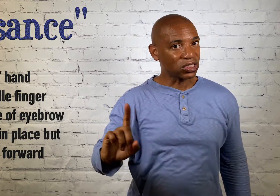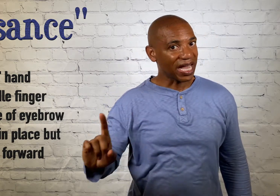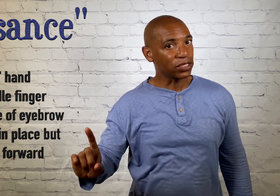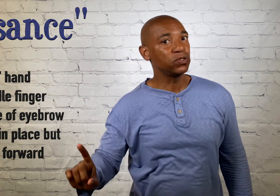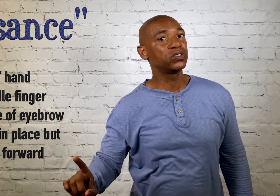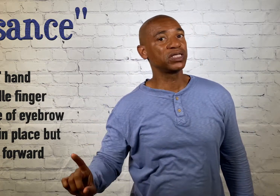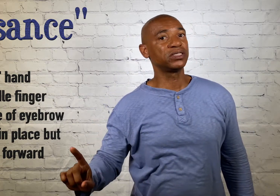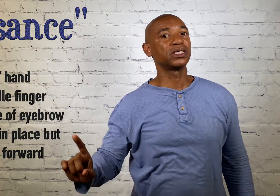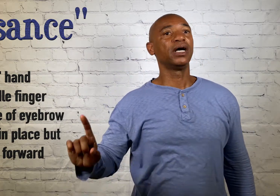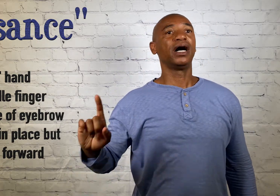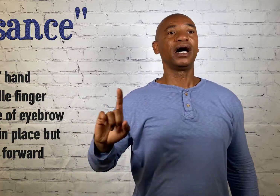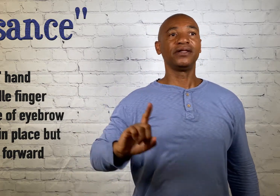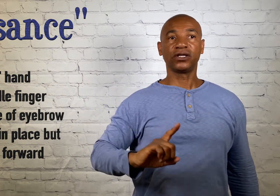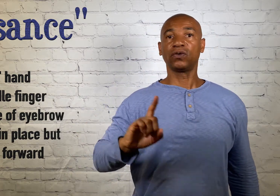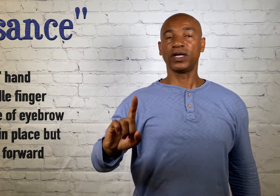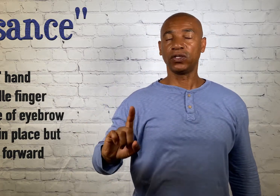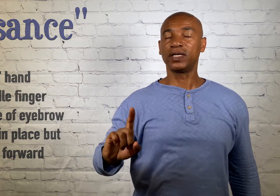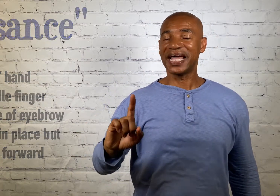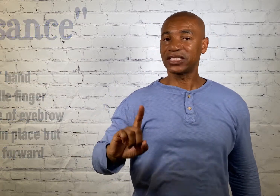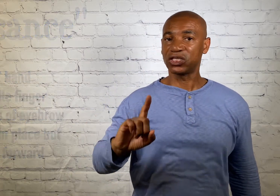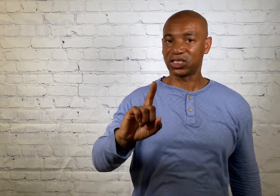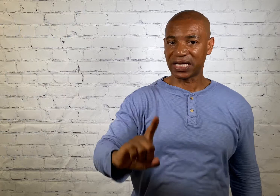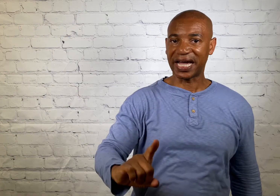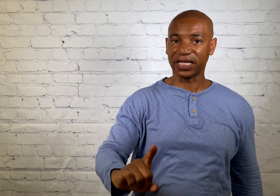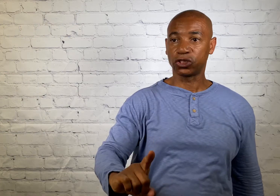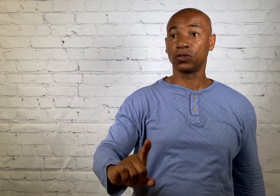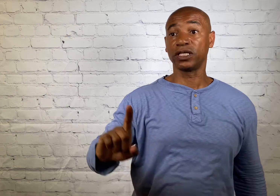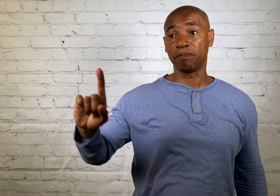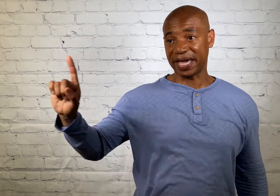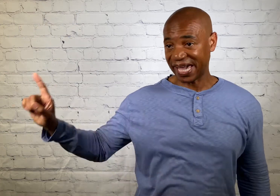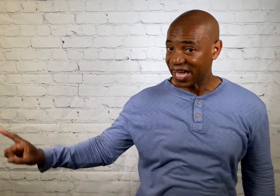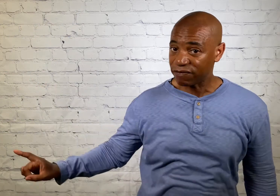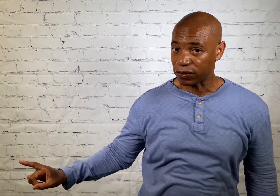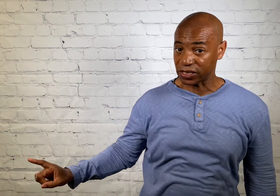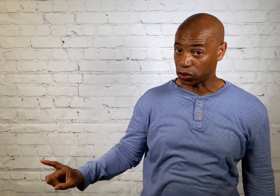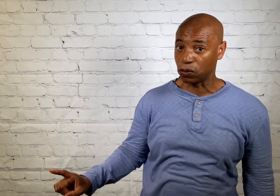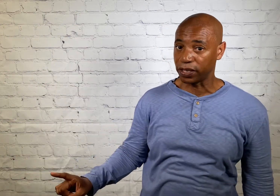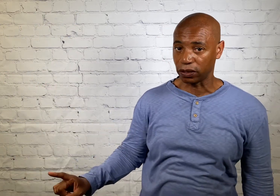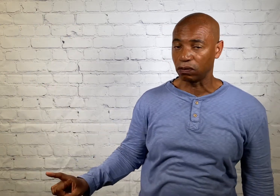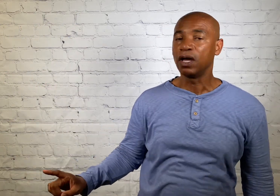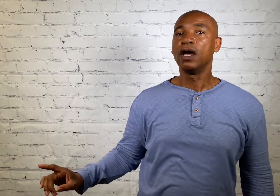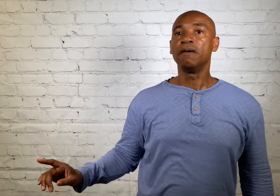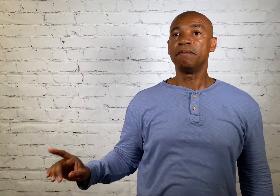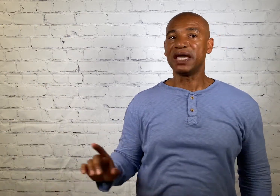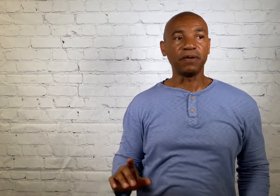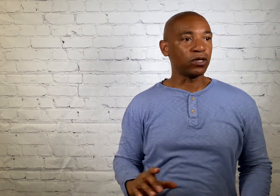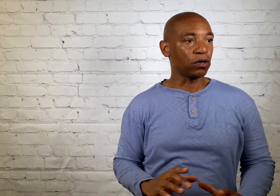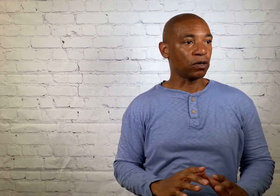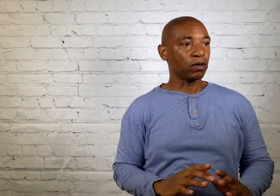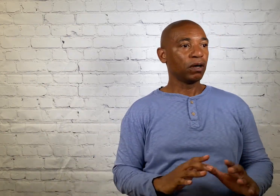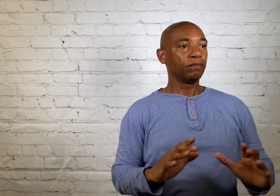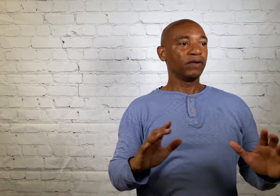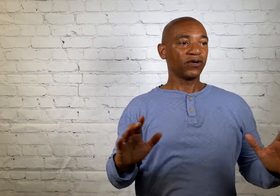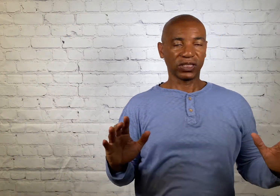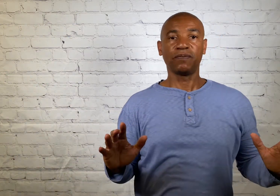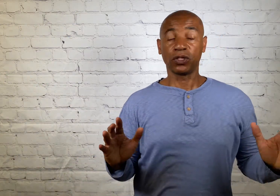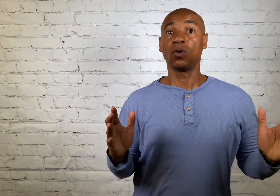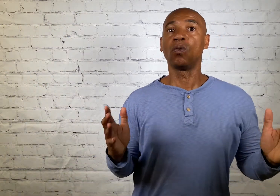sign nuisance another way. You can actually sign it showing the behavior that's annoying you. Maybe for example, you're